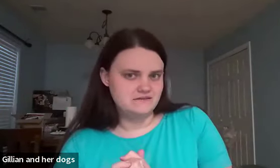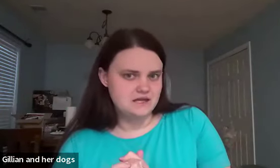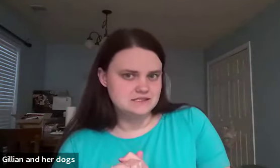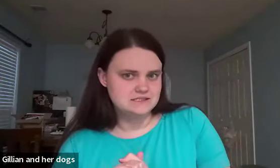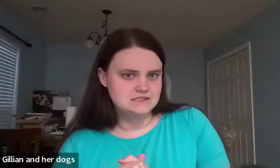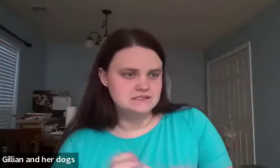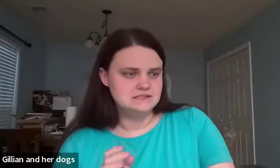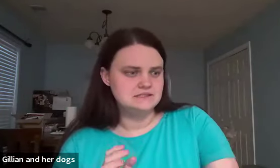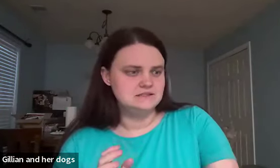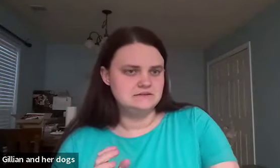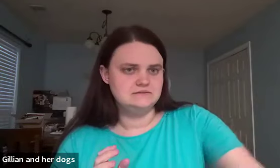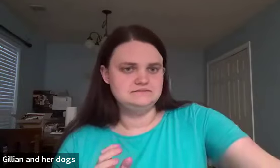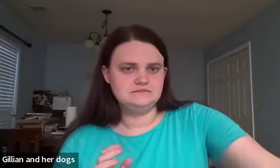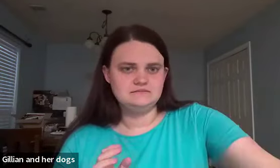like that?